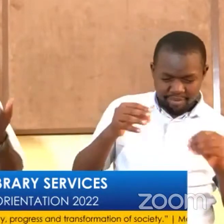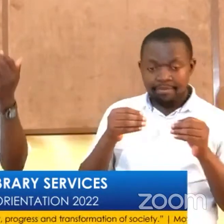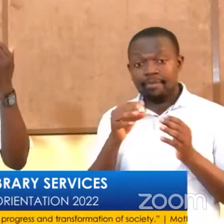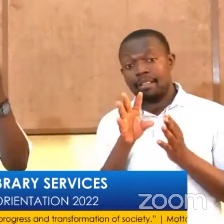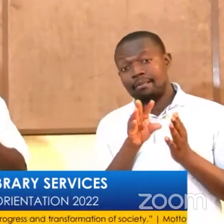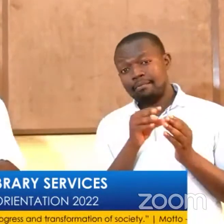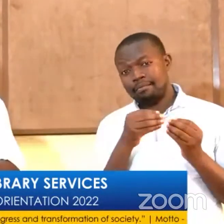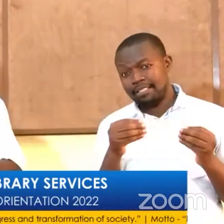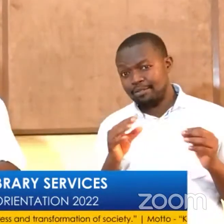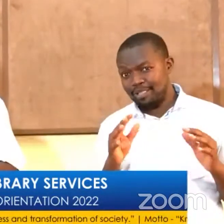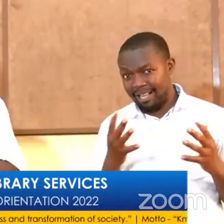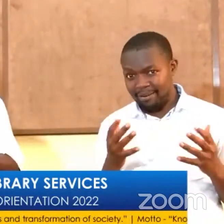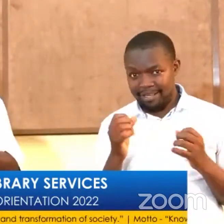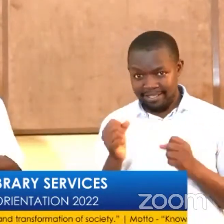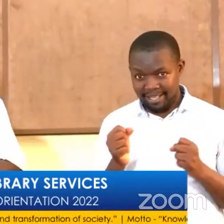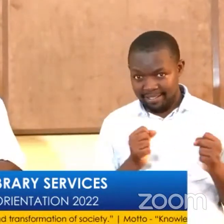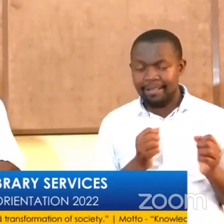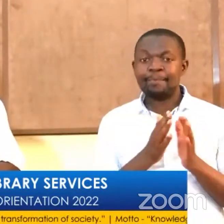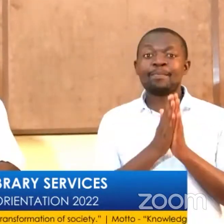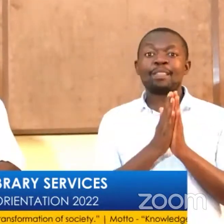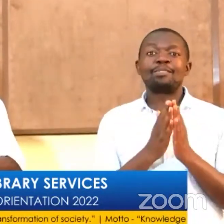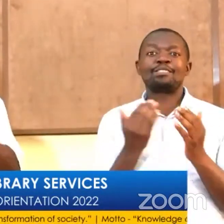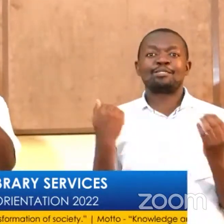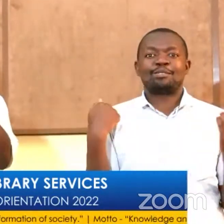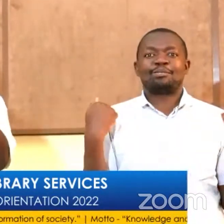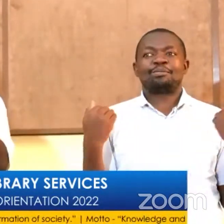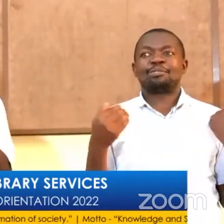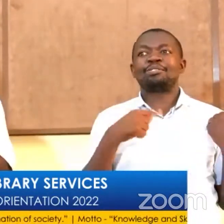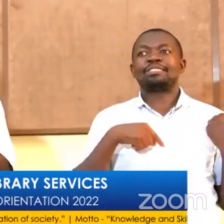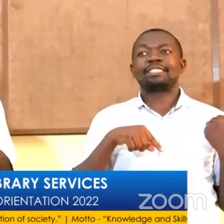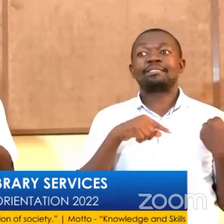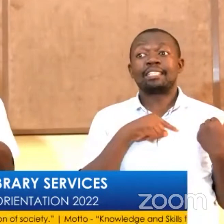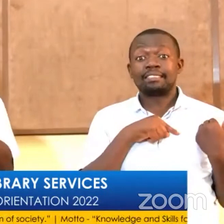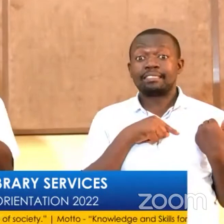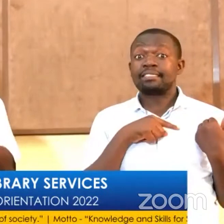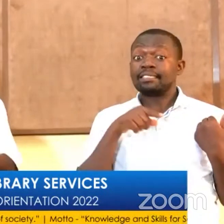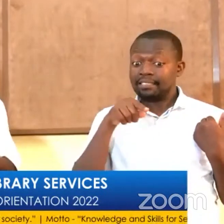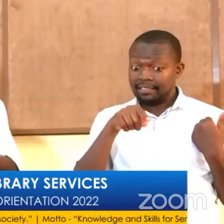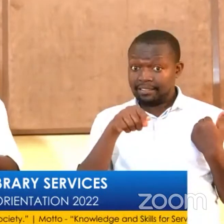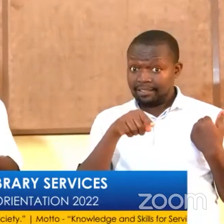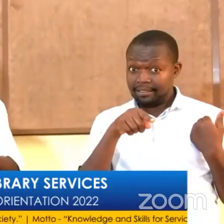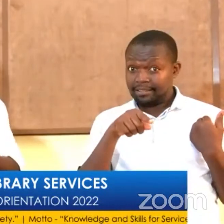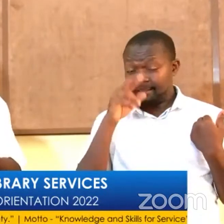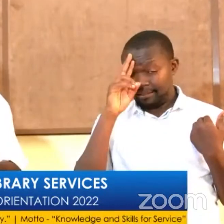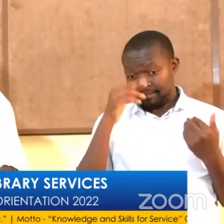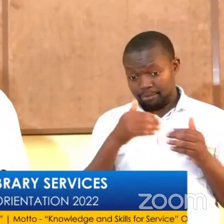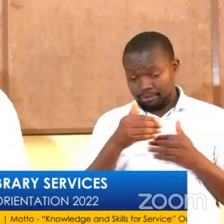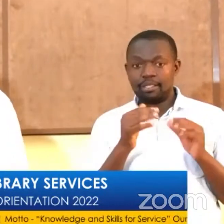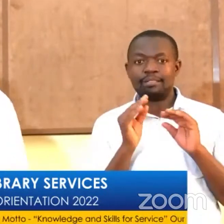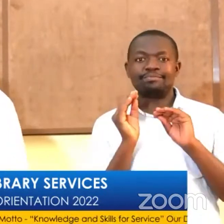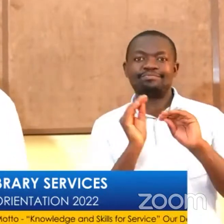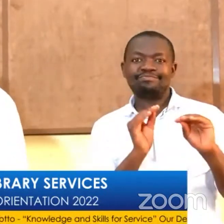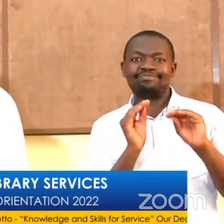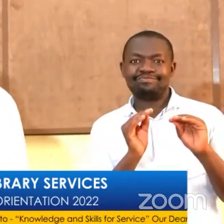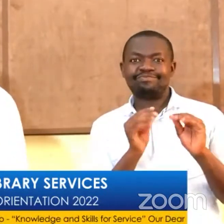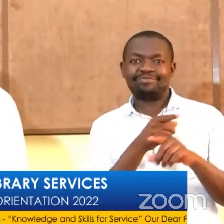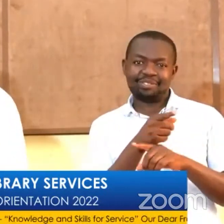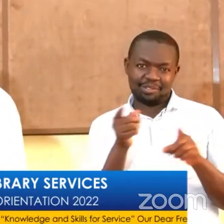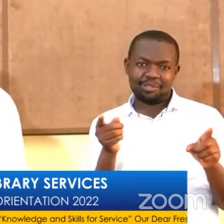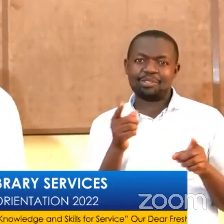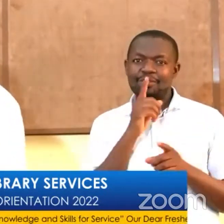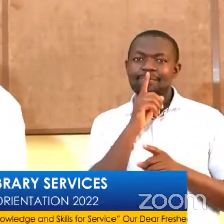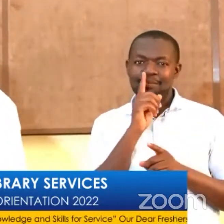electronic materials, you consult us. And it is the training we are going to take you through, and you will benefit, I'm